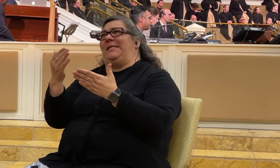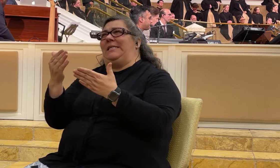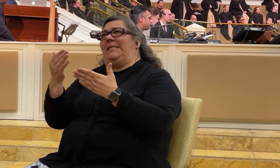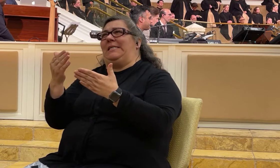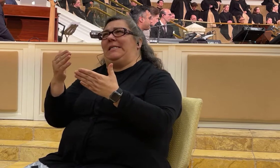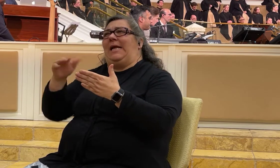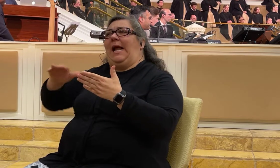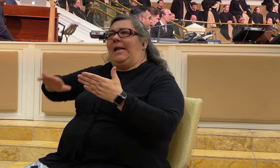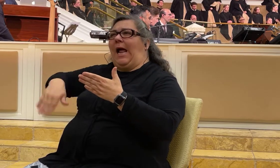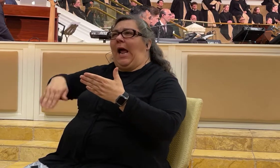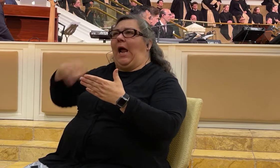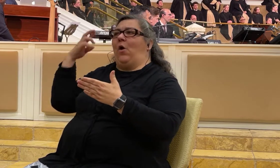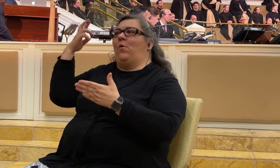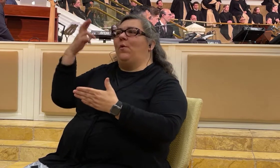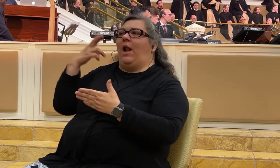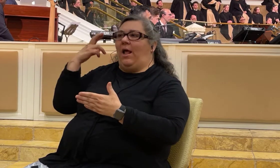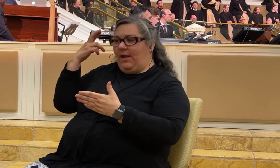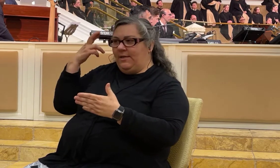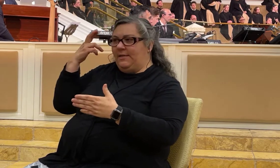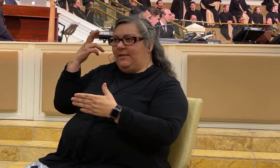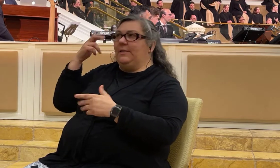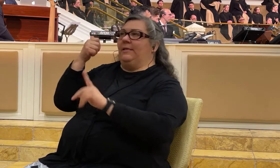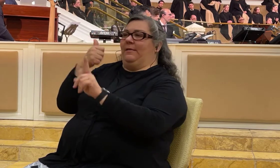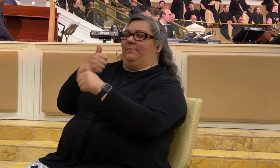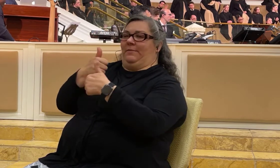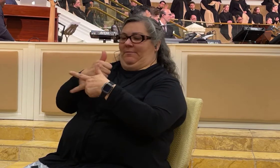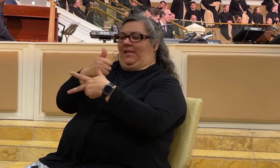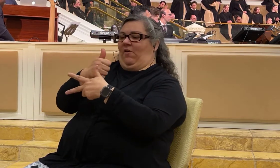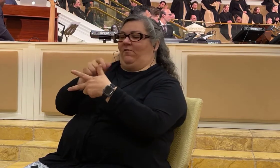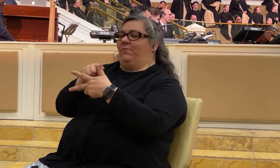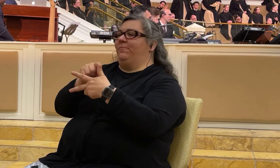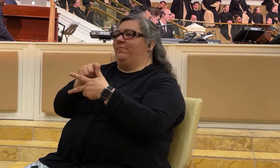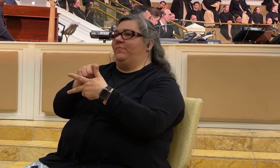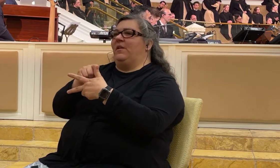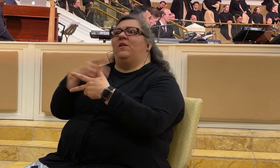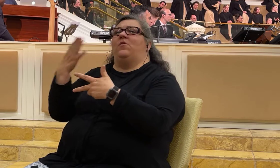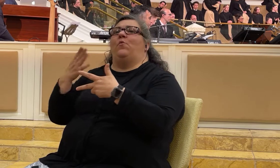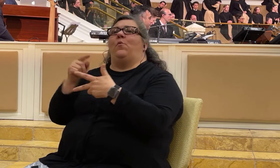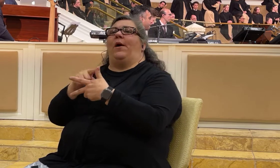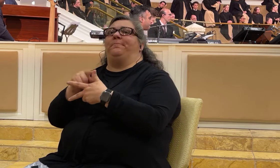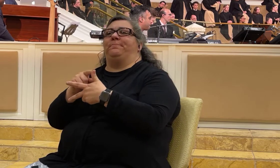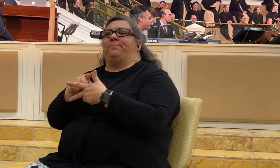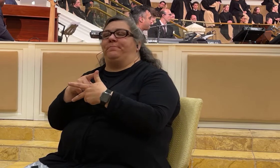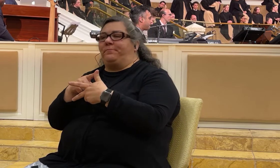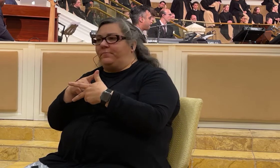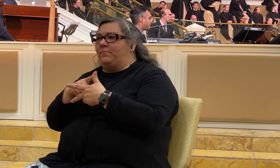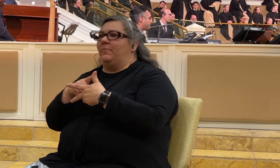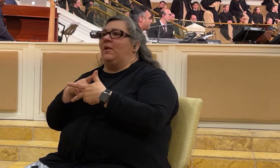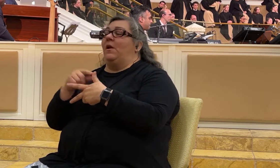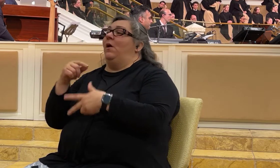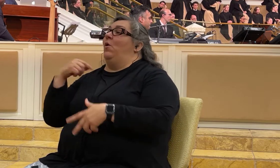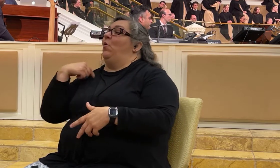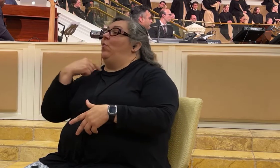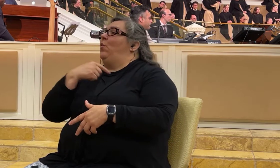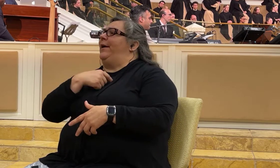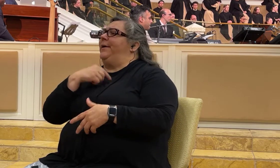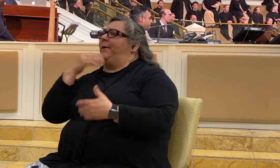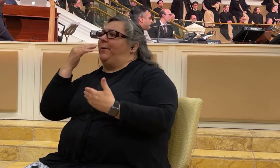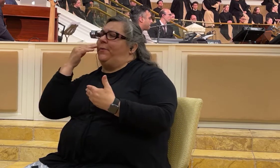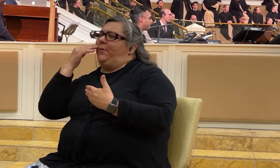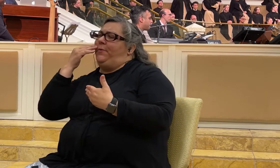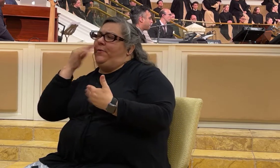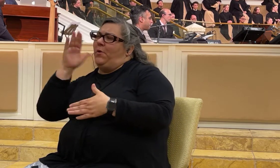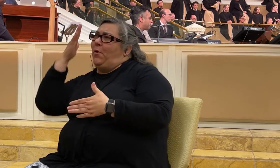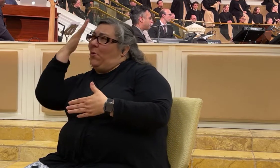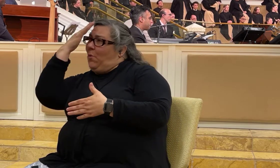he was yet attuned to what I'm about to say. And that is that we don't know exactly